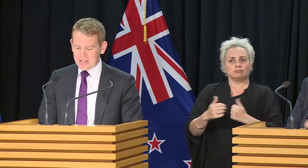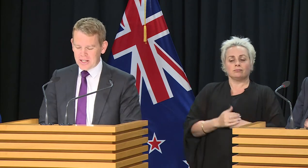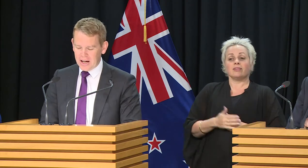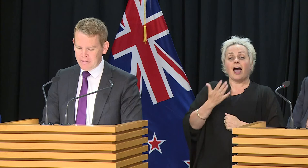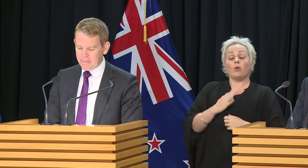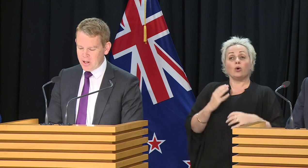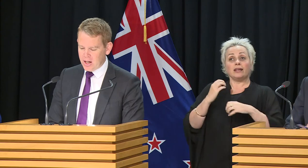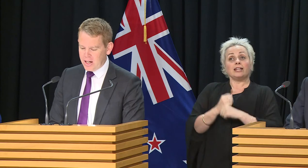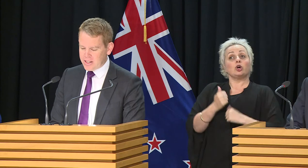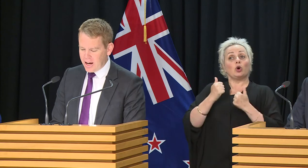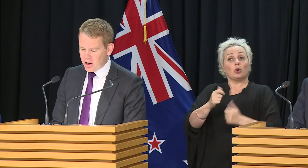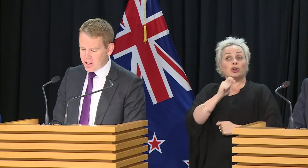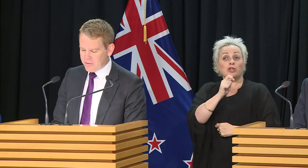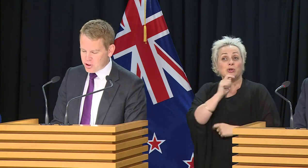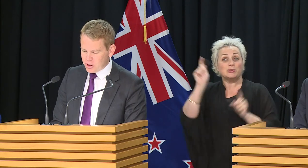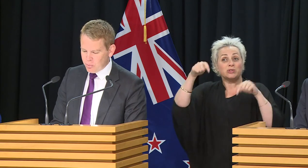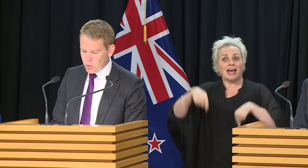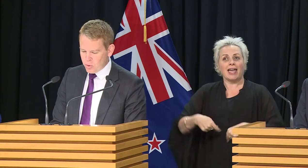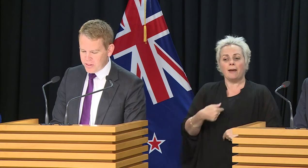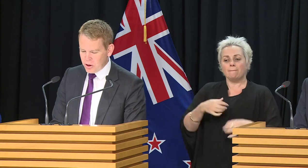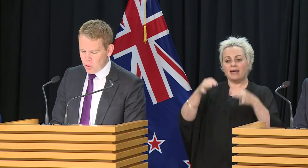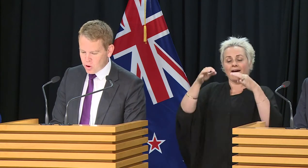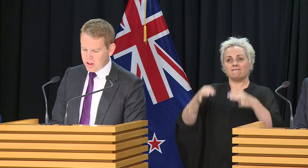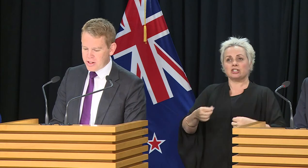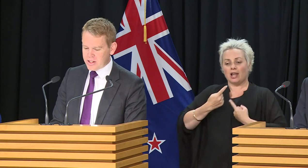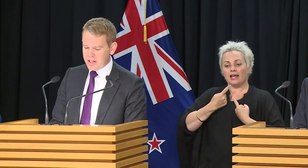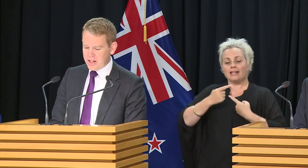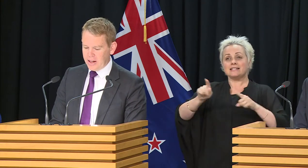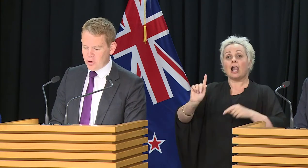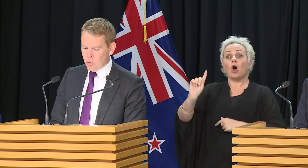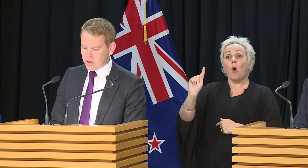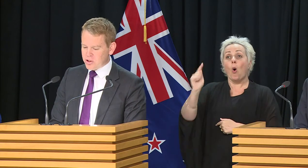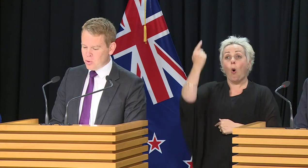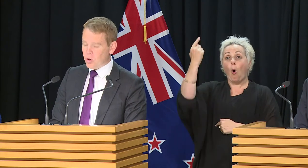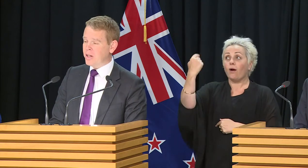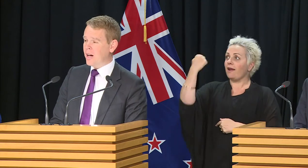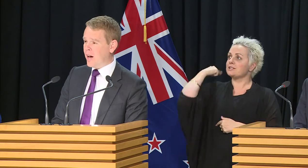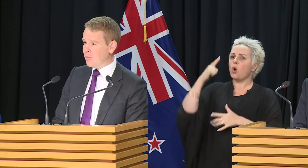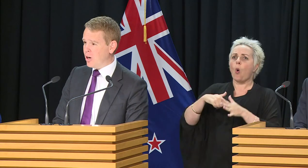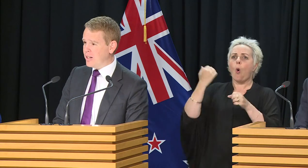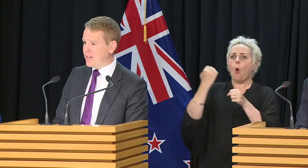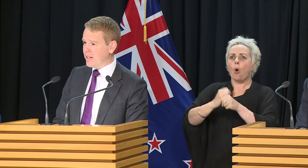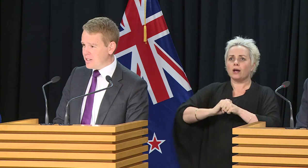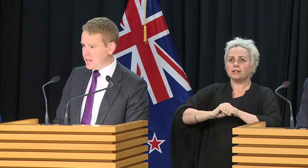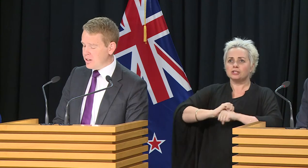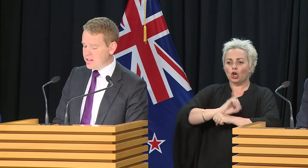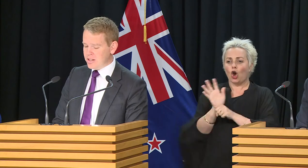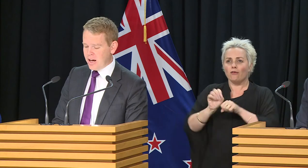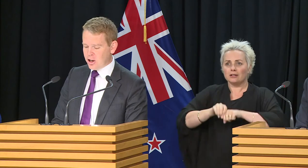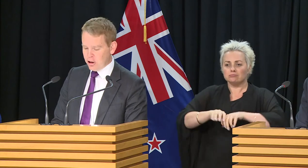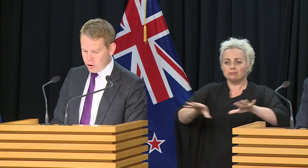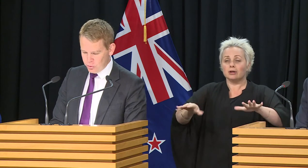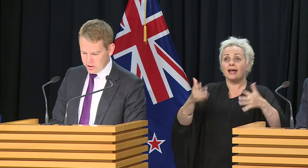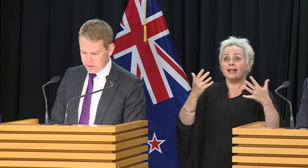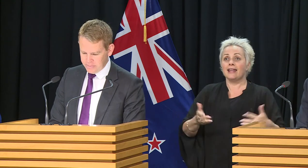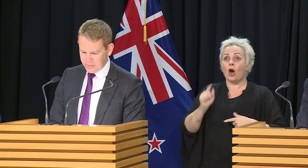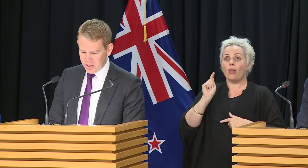news today. Today I can officially report that the August Auckland outbreak cluster